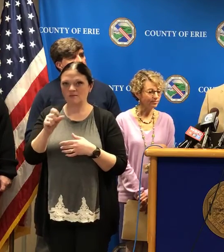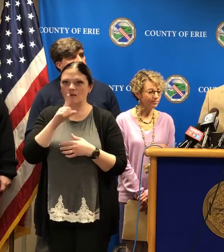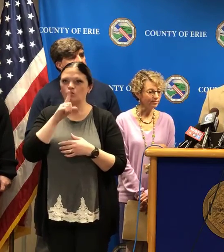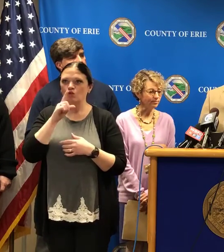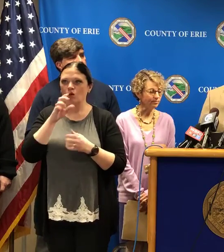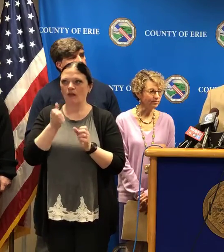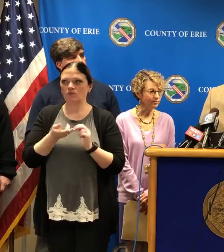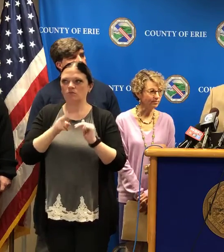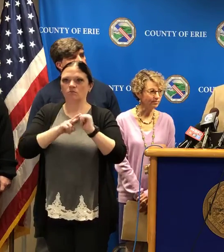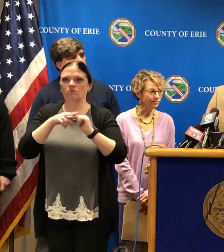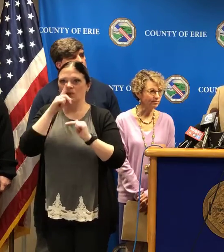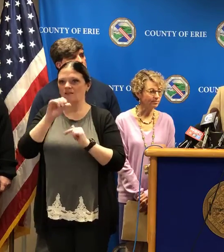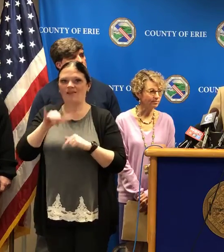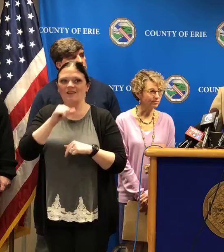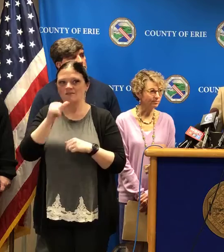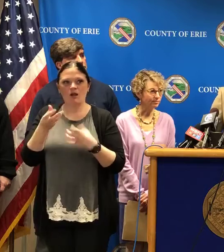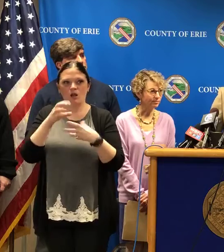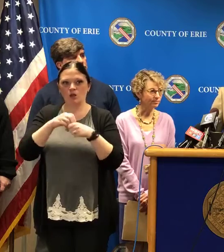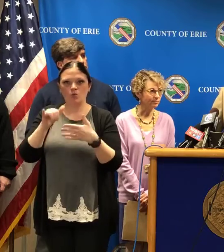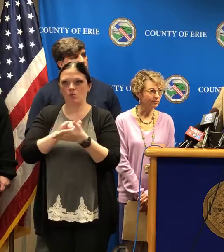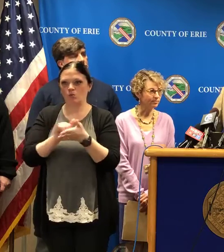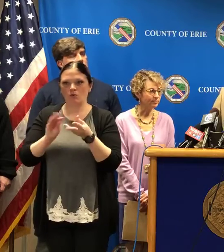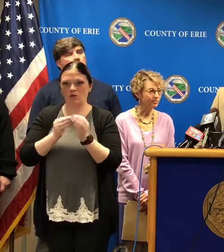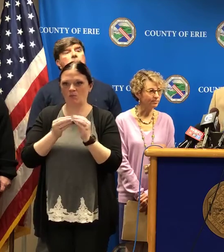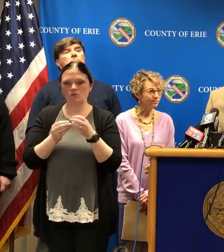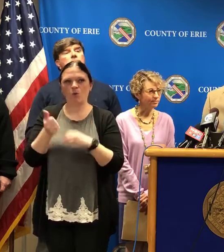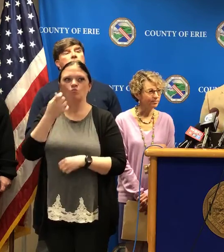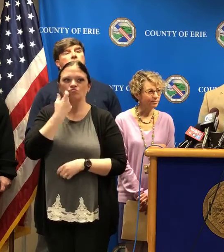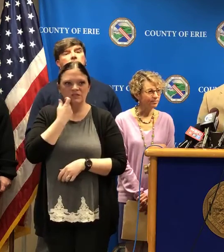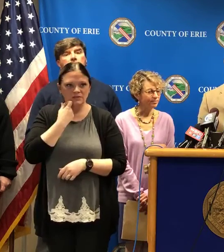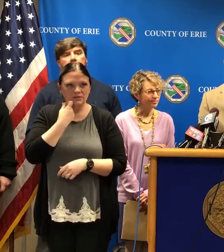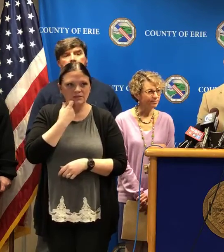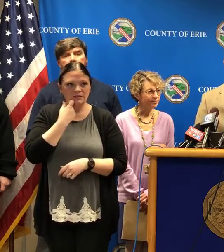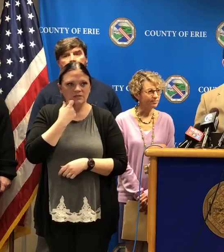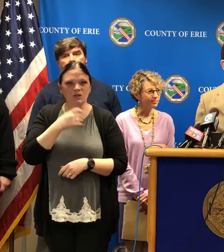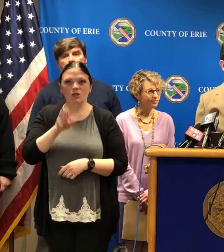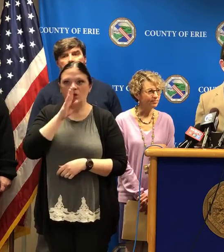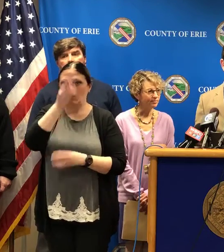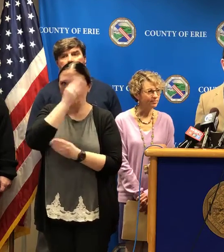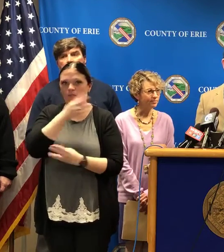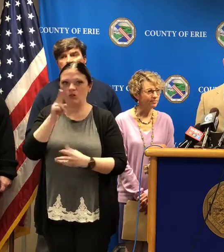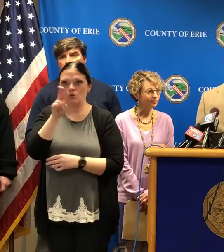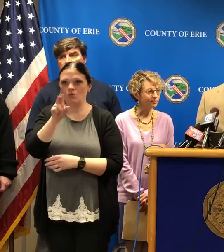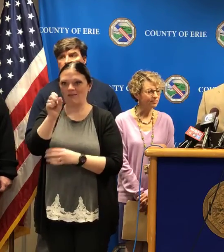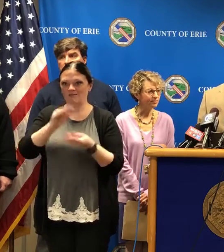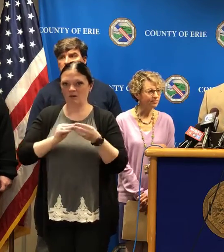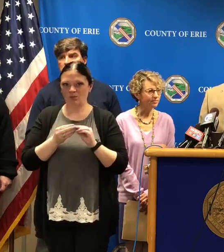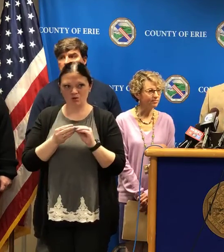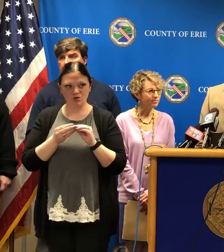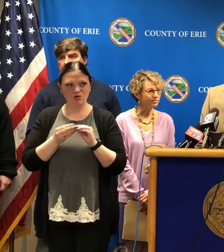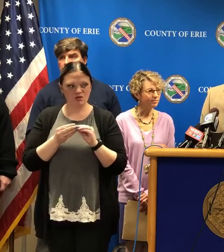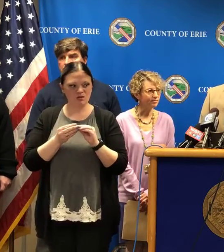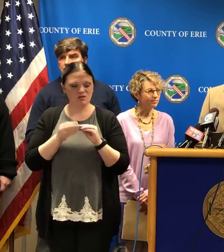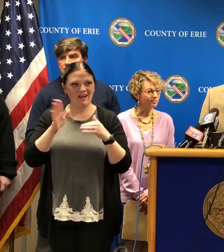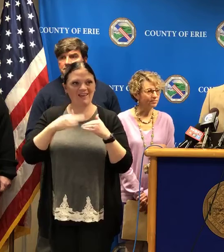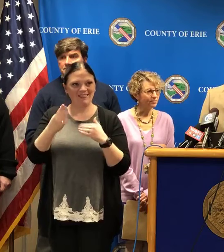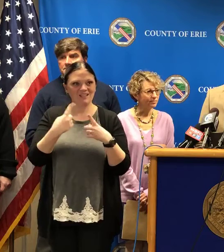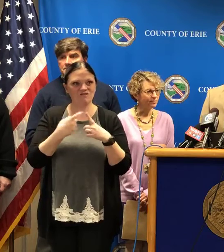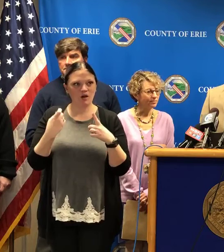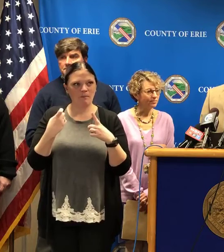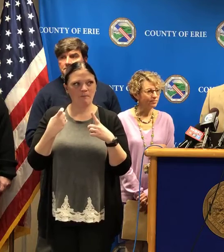grown because that did not include the New York numbers or some of the most recent ones. We'll note the United States numbers, at least from